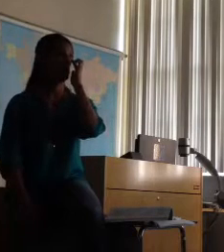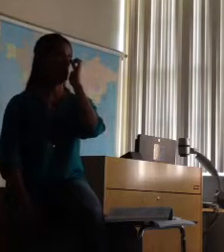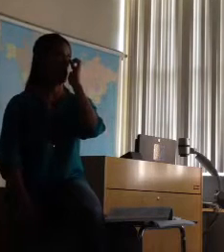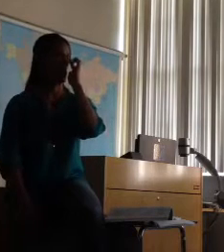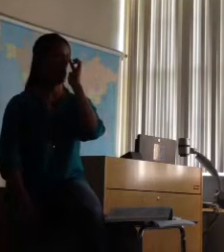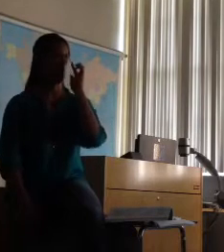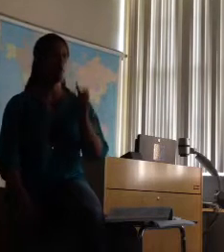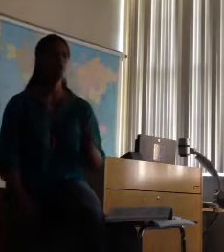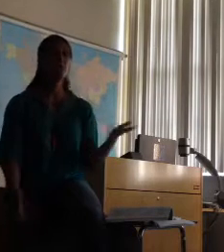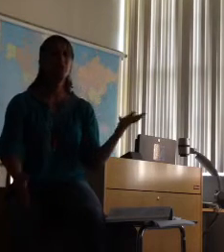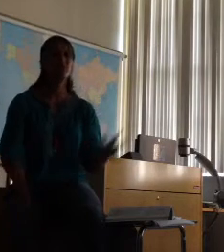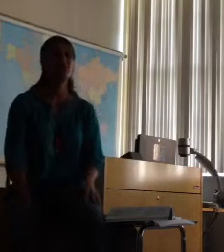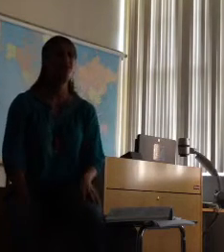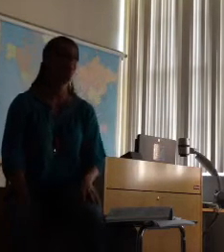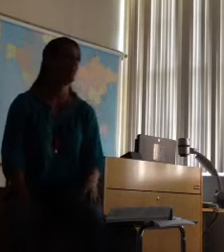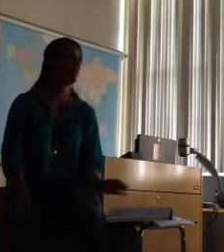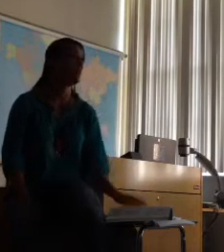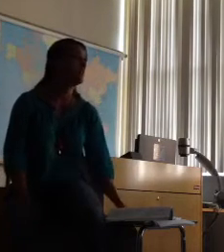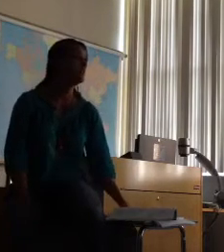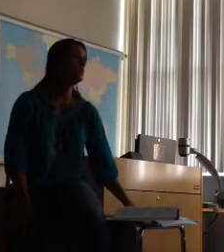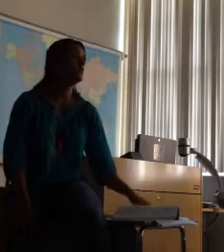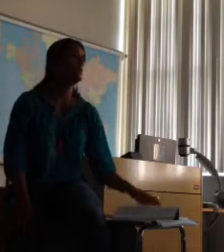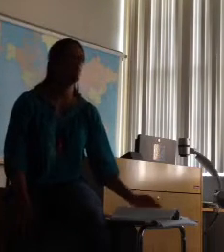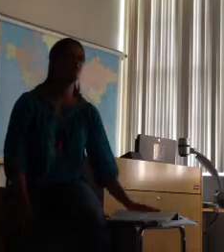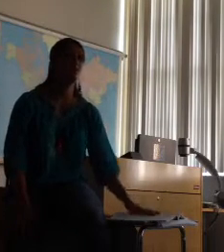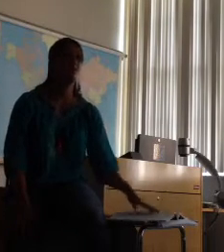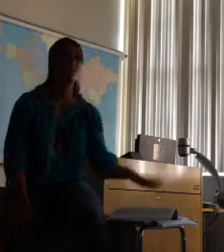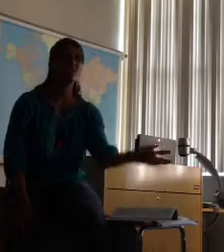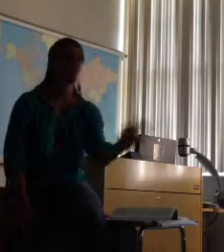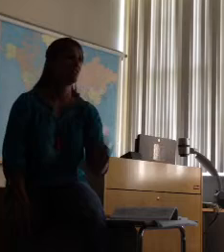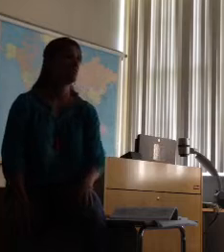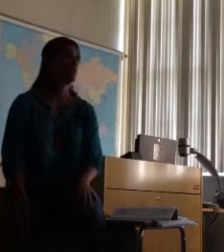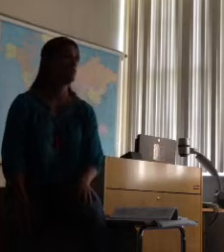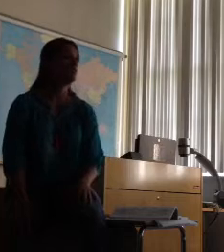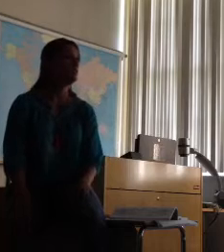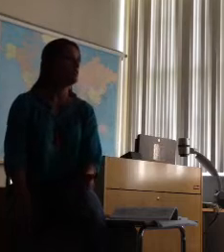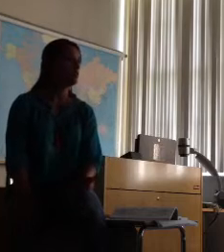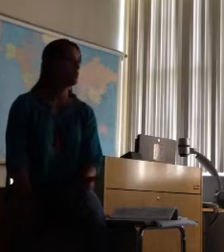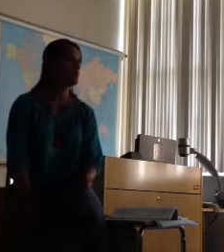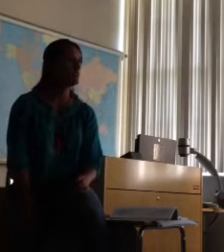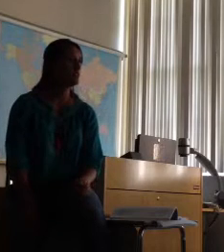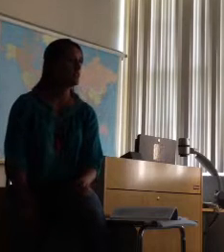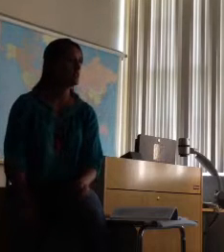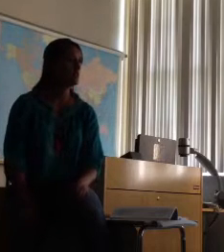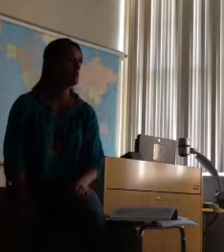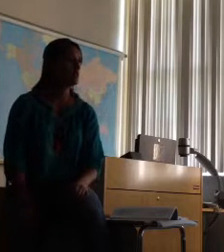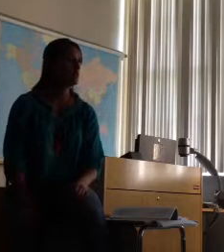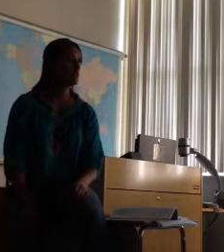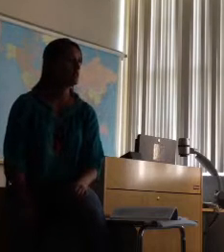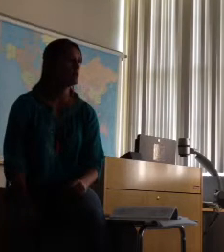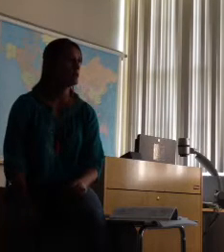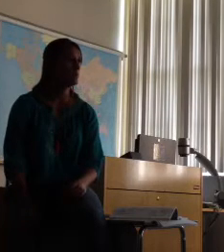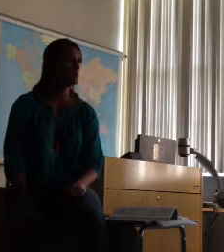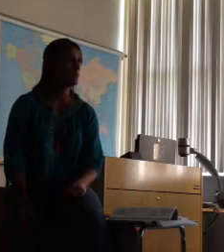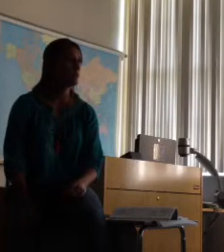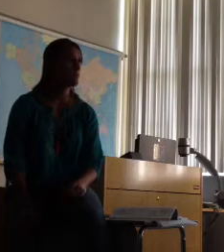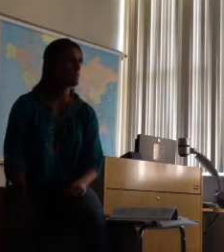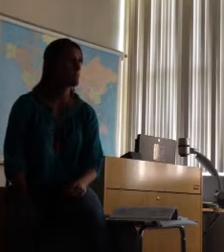supposed to know. Most people already know them anyway. But we'll do the months and stuff like that just to review. Did you learn the months yet, Sheena? Do you remember? I sure